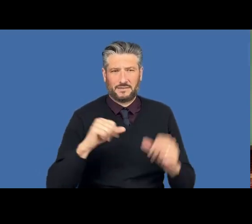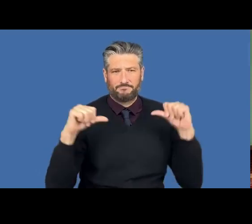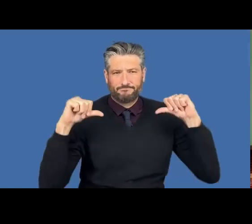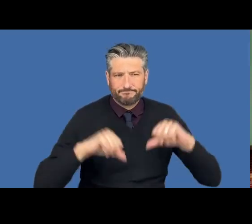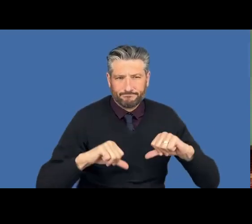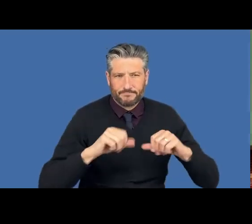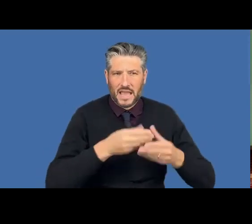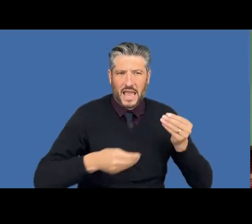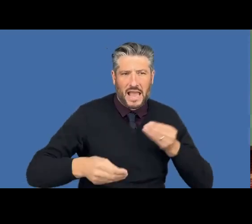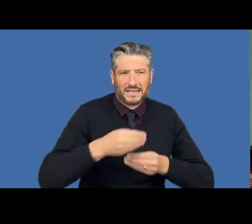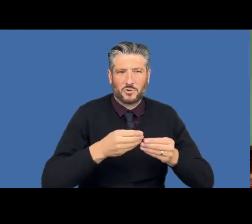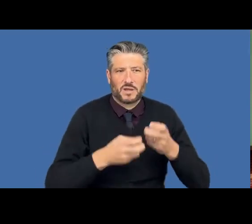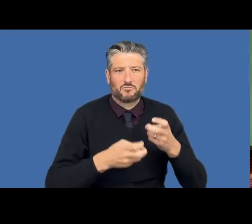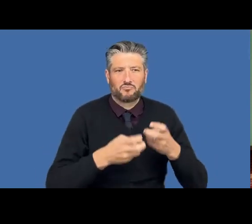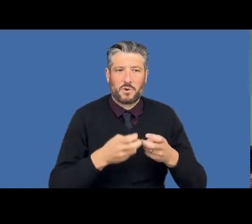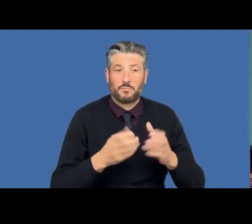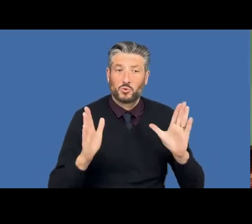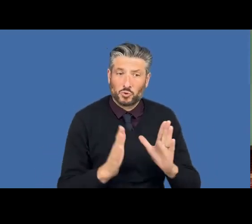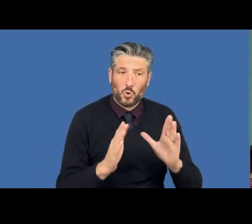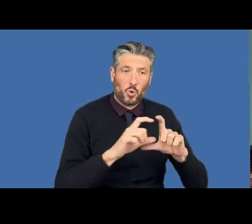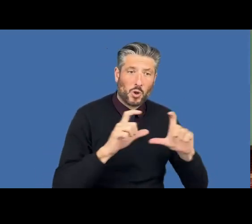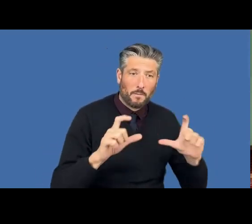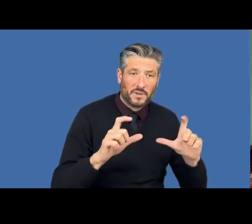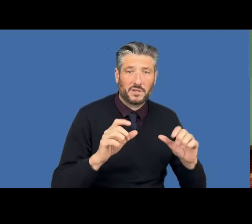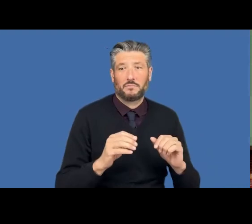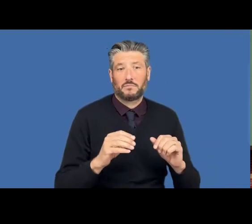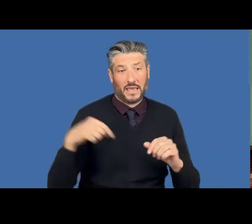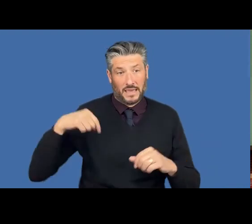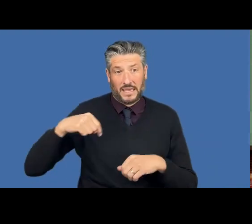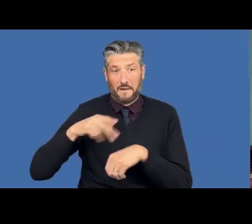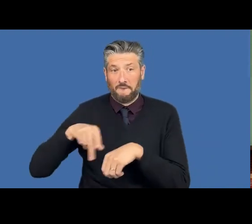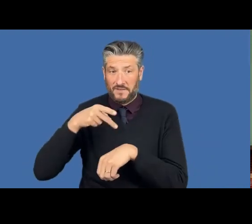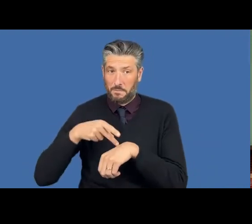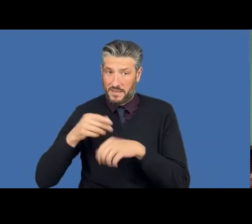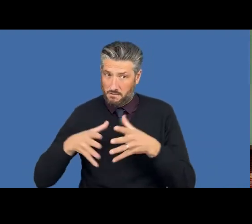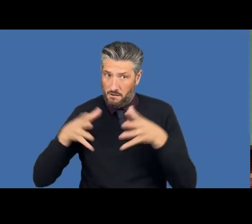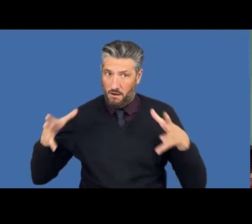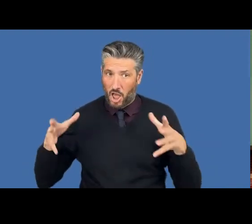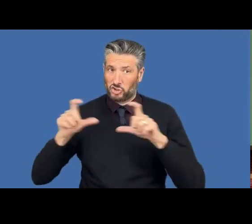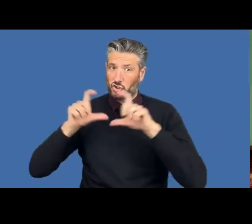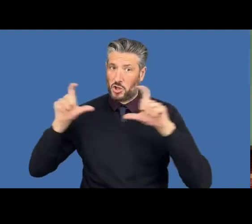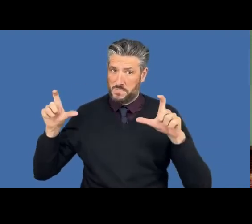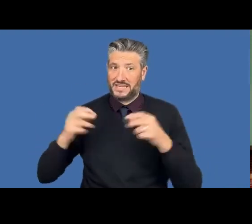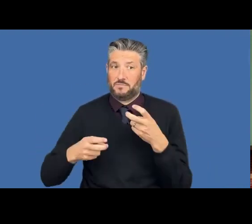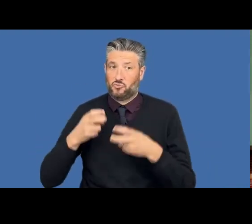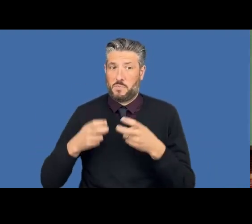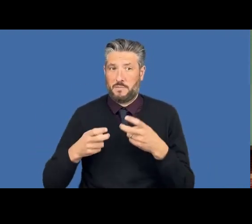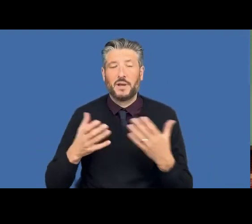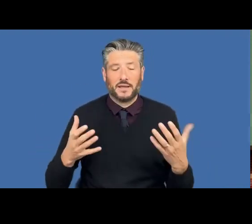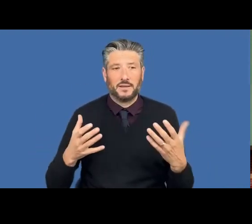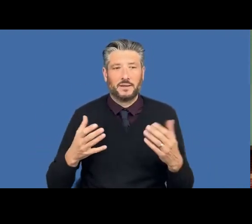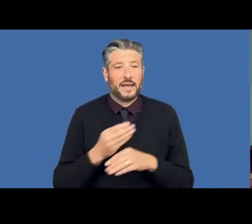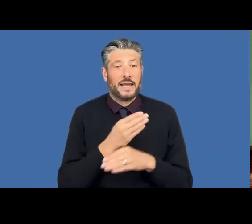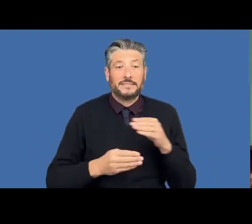small and medium enterprises and even large companies here in the Philippines. And persons with disability were the first ones to be fired, or they're the first ones to